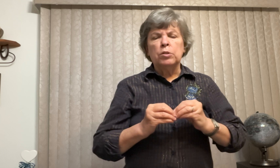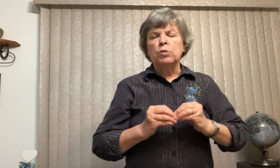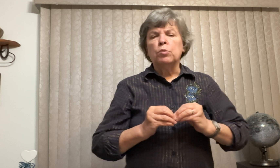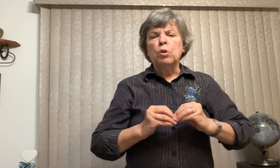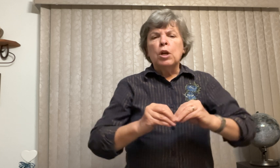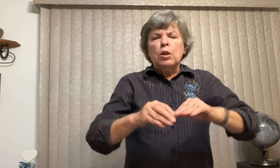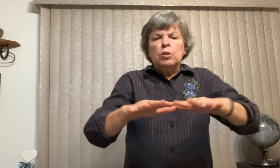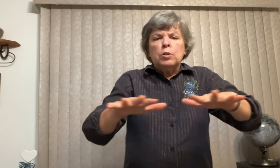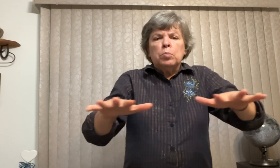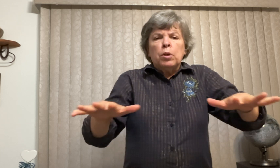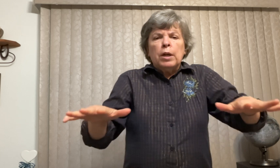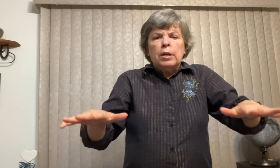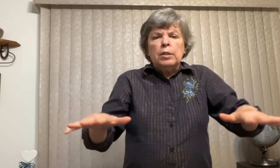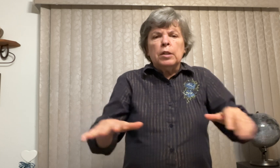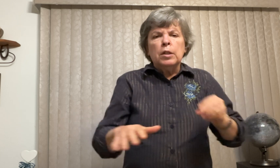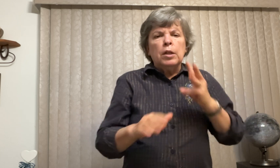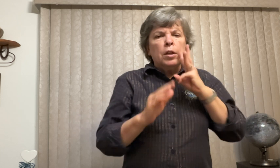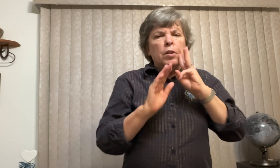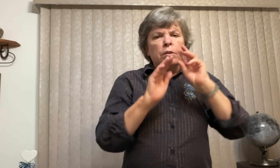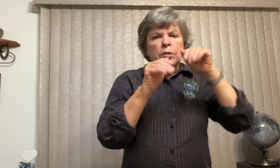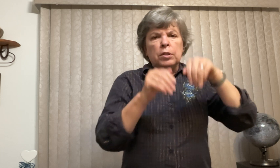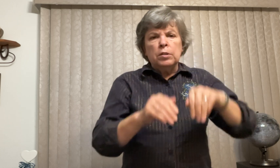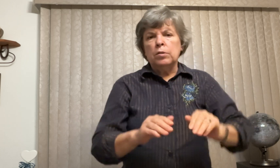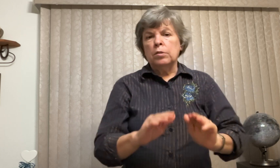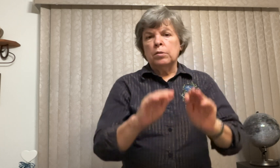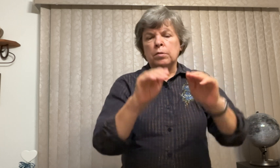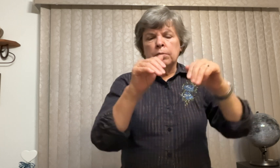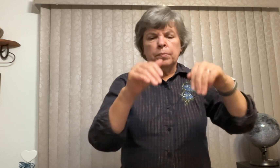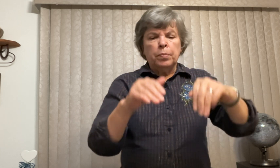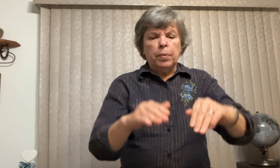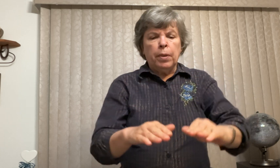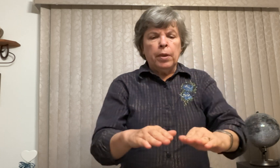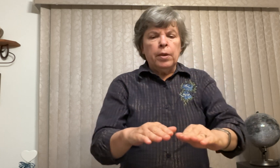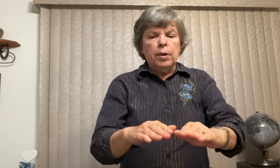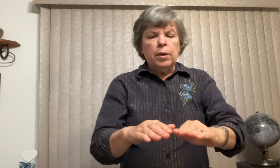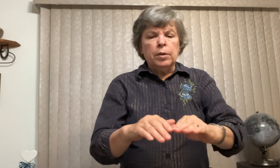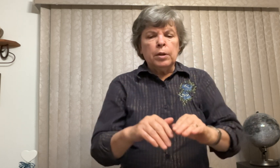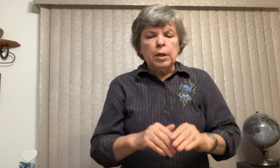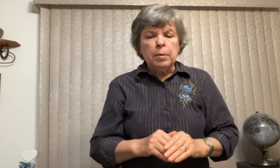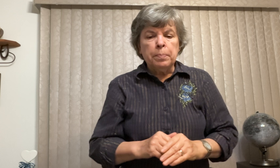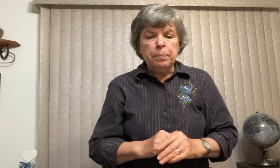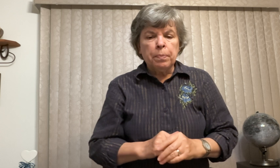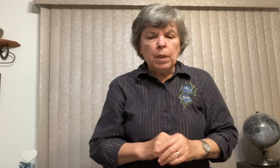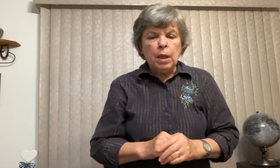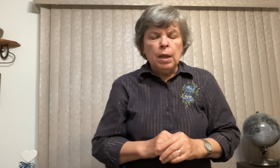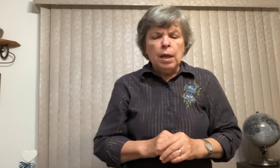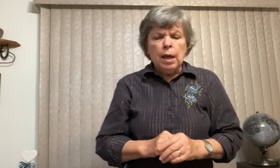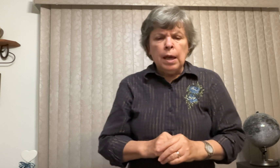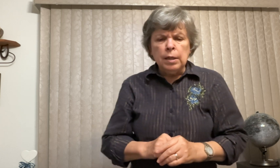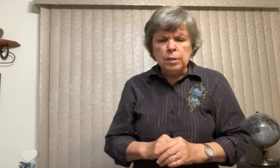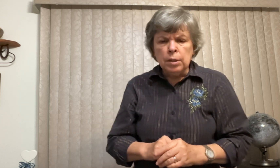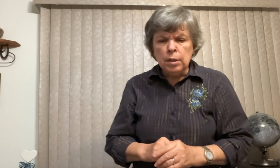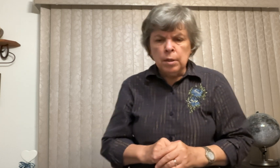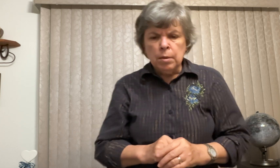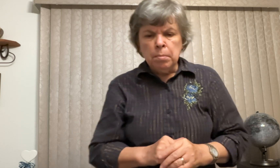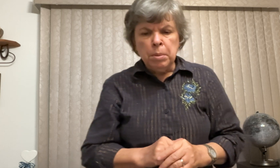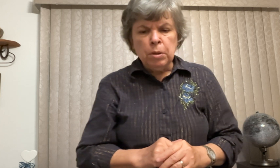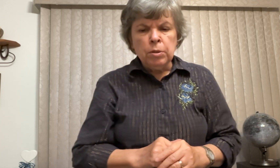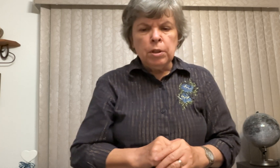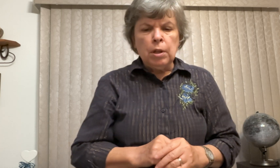do spread the seas. Okay, and built the